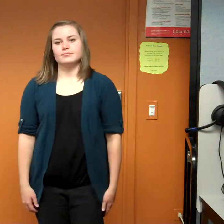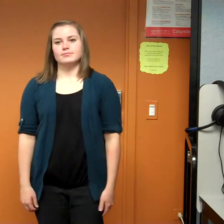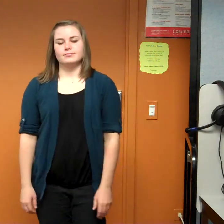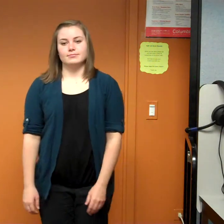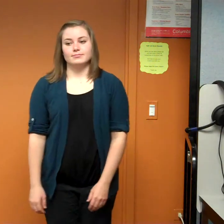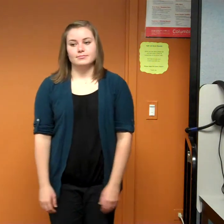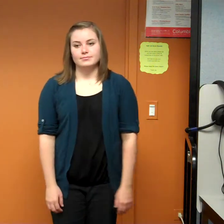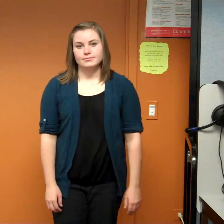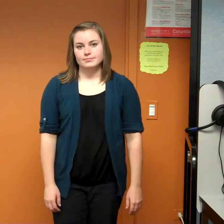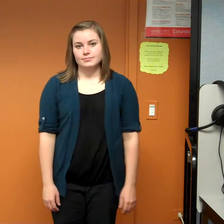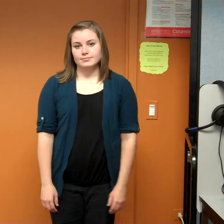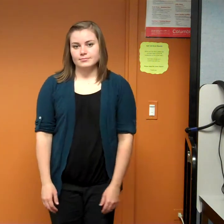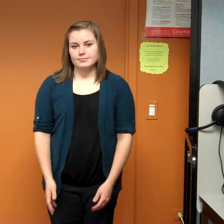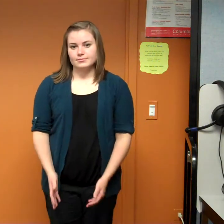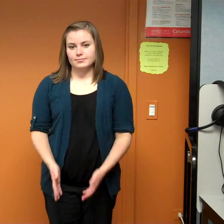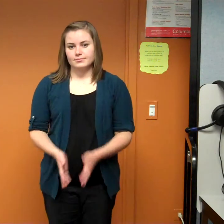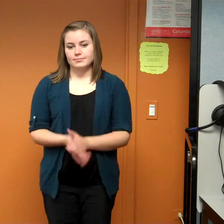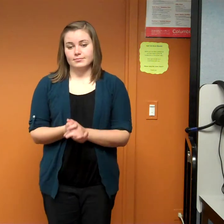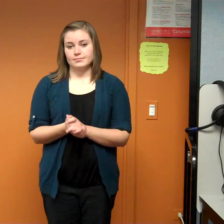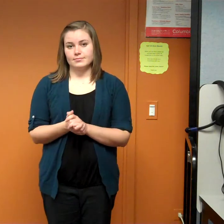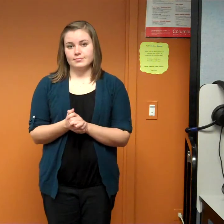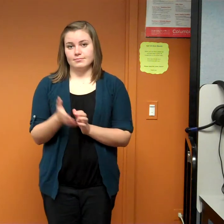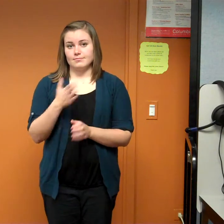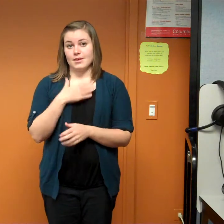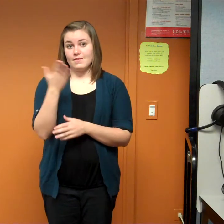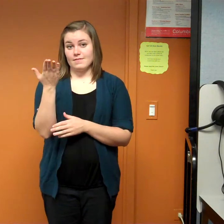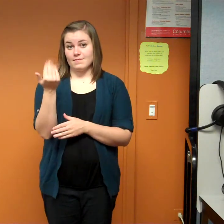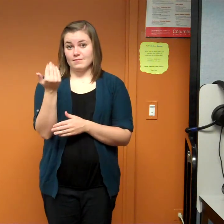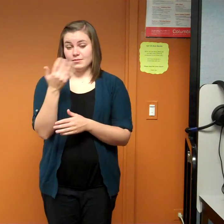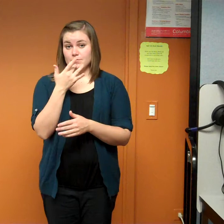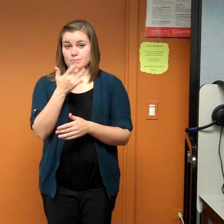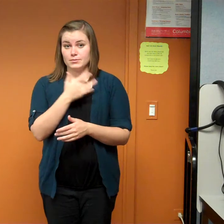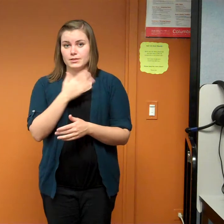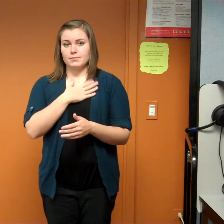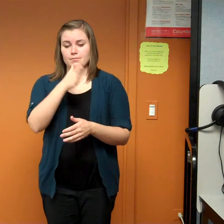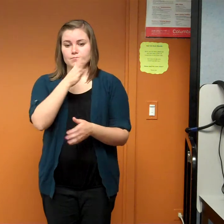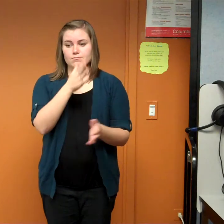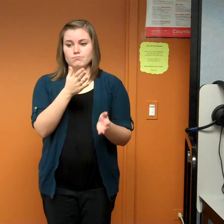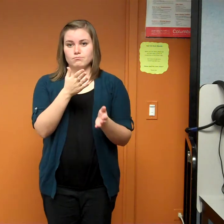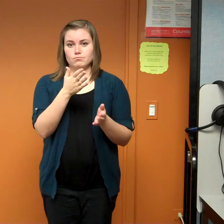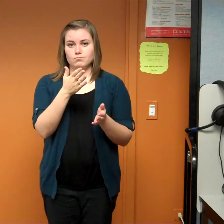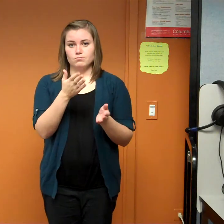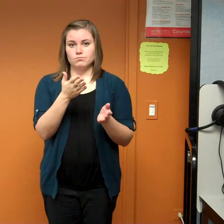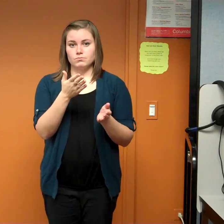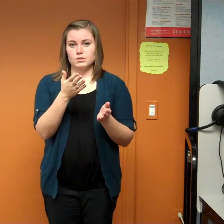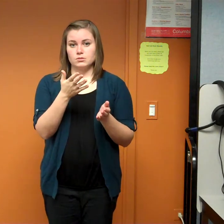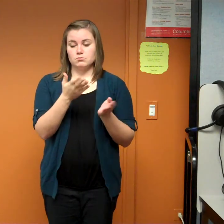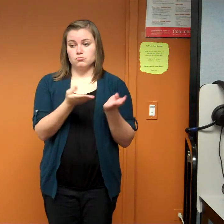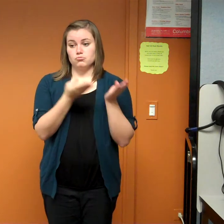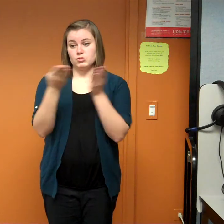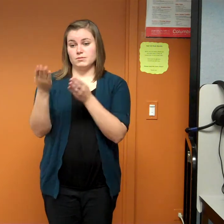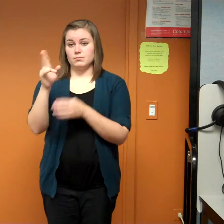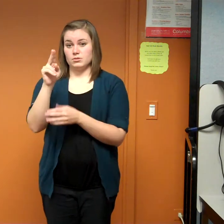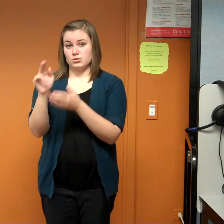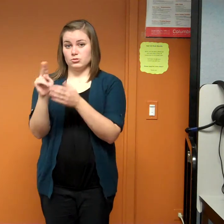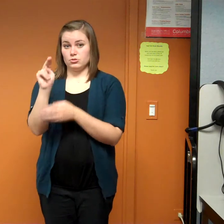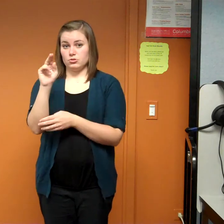So for my 15th birthday, my mom decided to surprise me and take me to New York with her on a work trip. It was